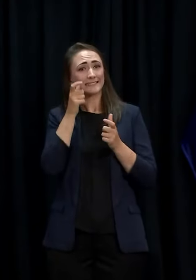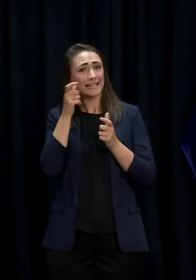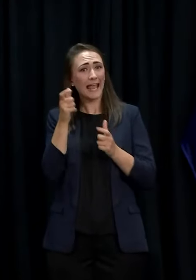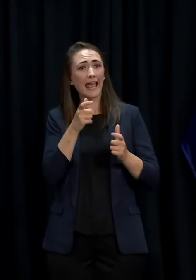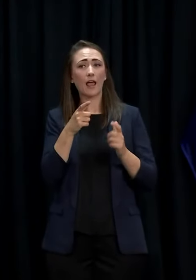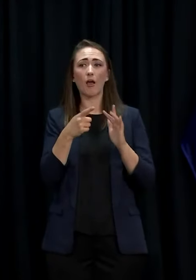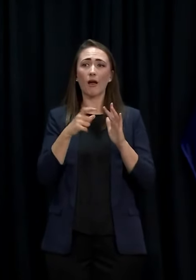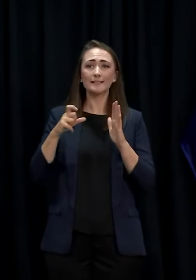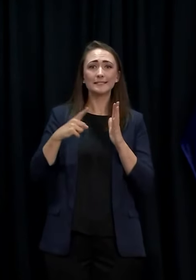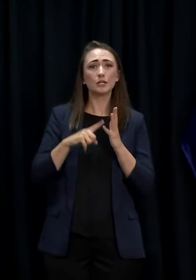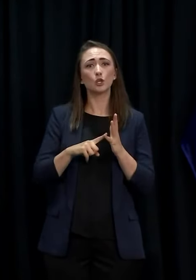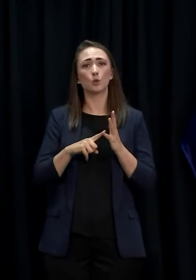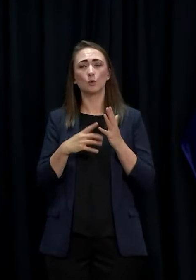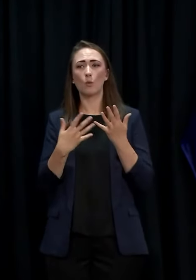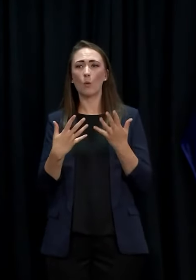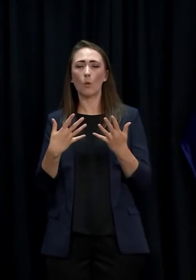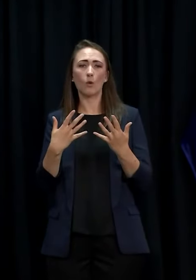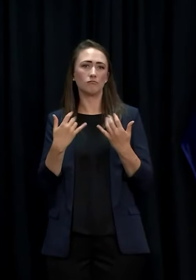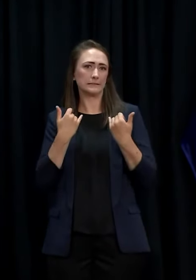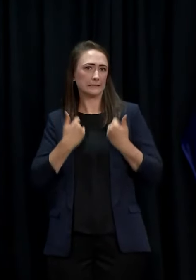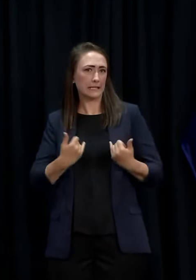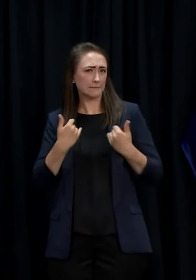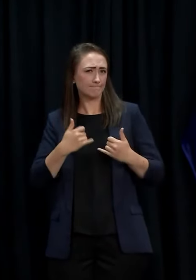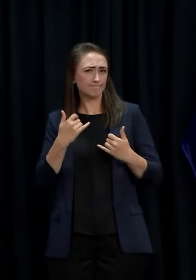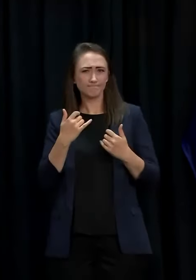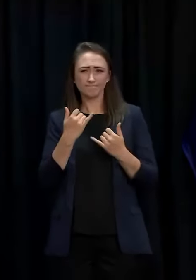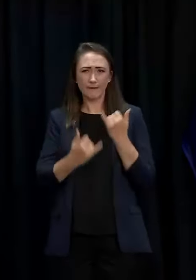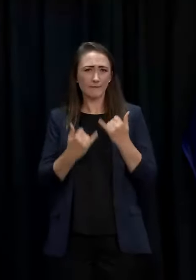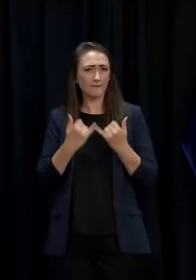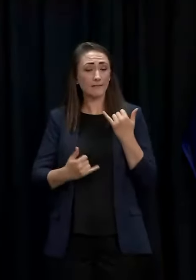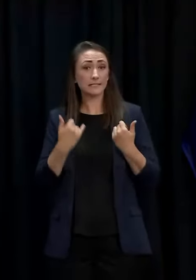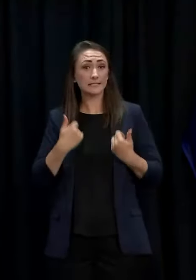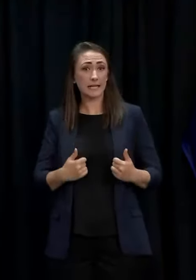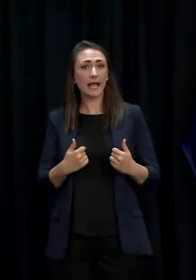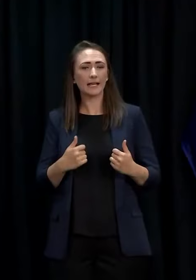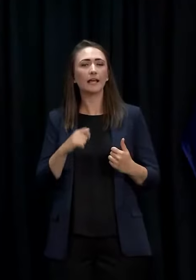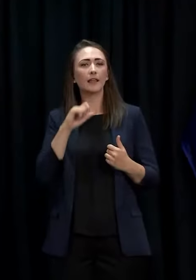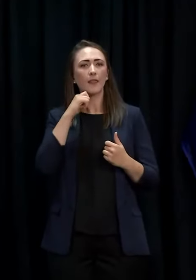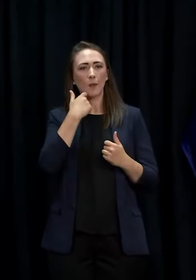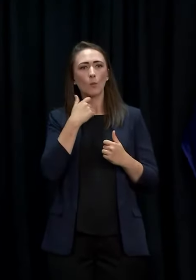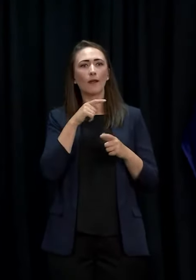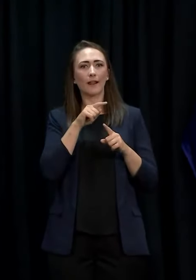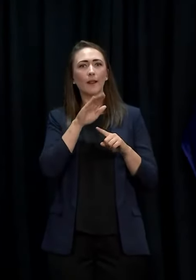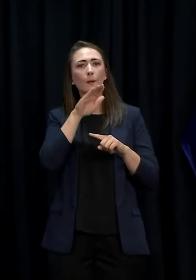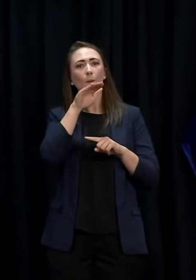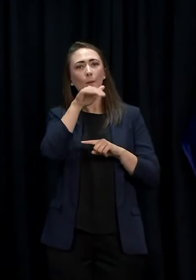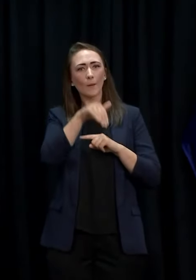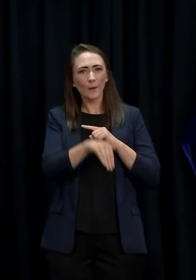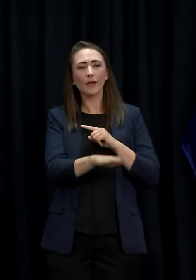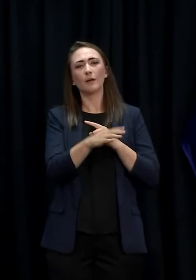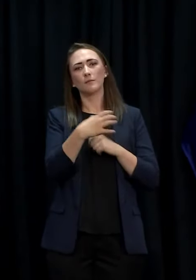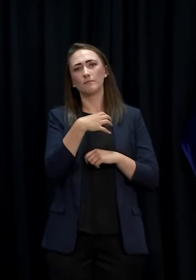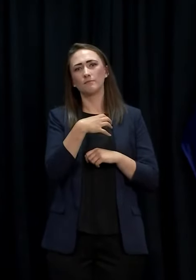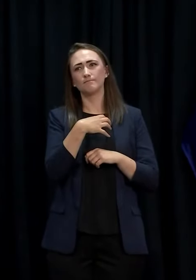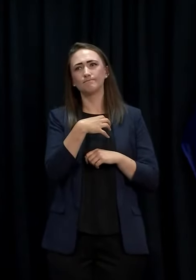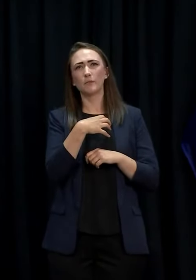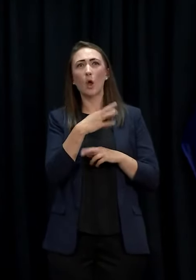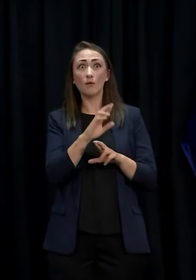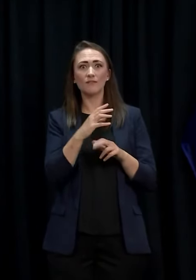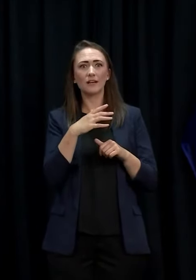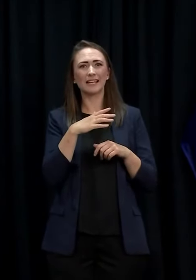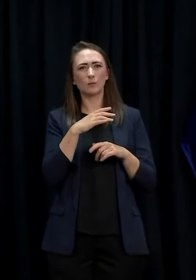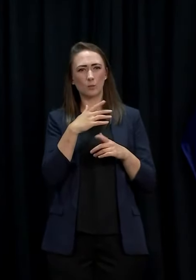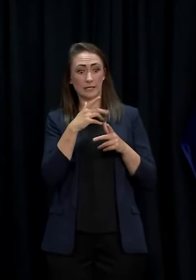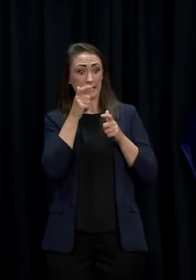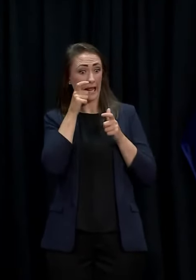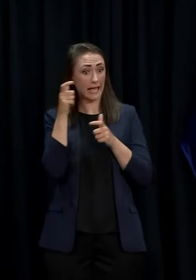a lag effect before we see that drop in the peak start to flow through into the hospital system. And therefore, is it safe to move to orange? Well, those are all